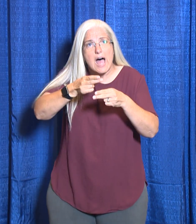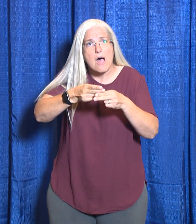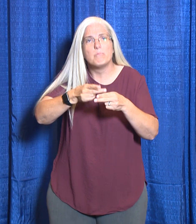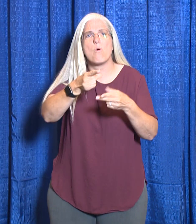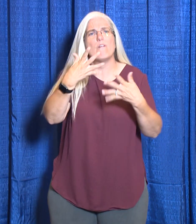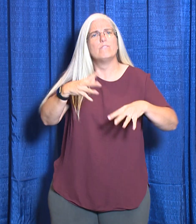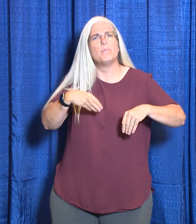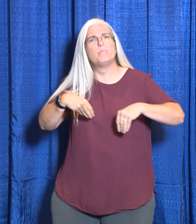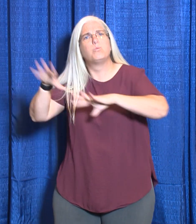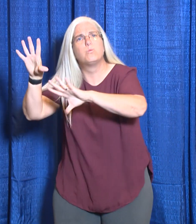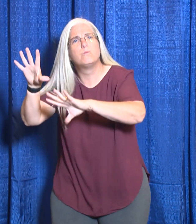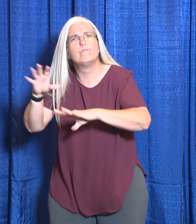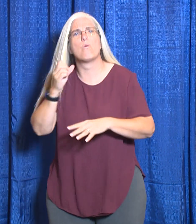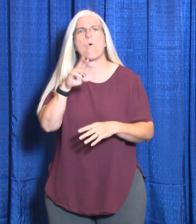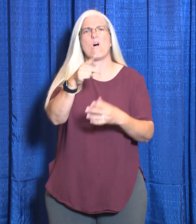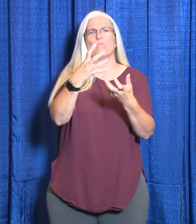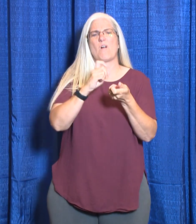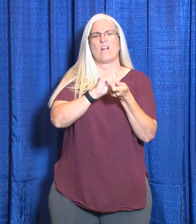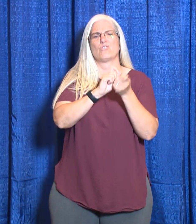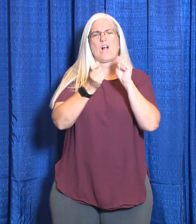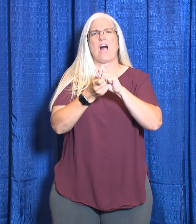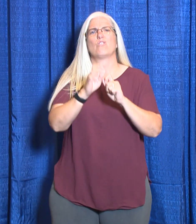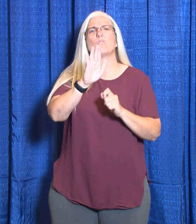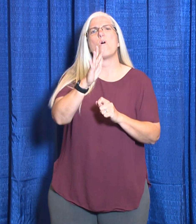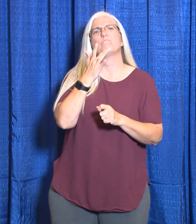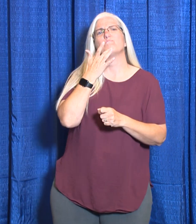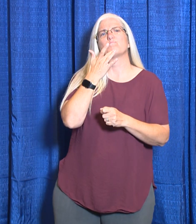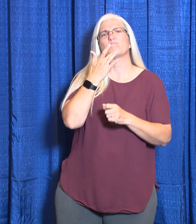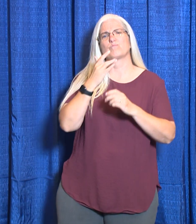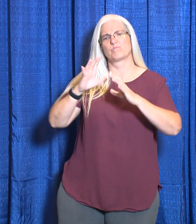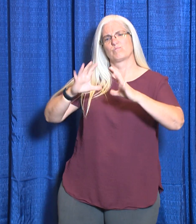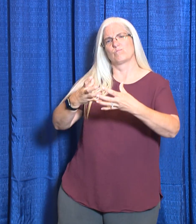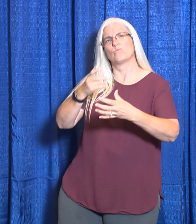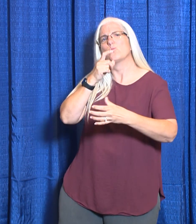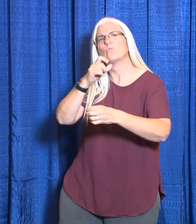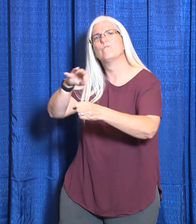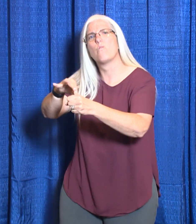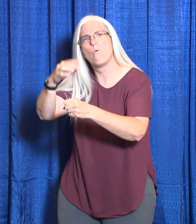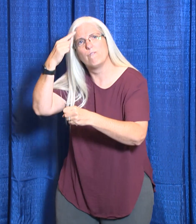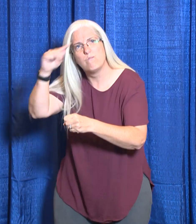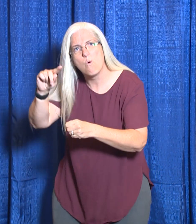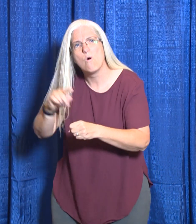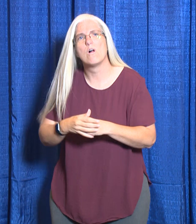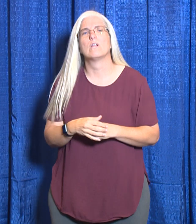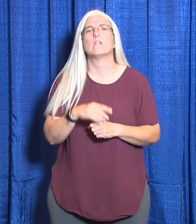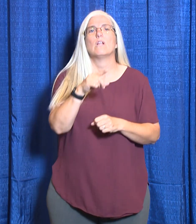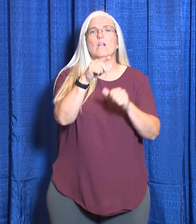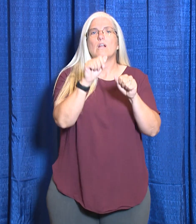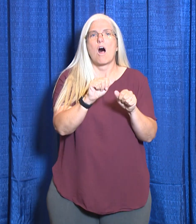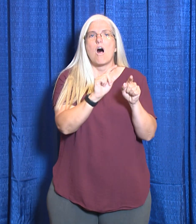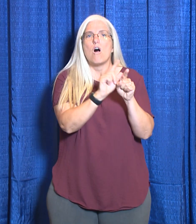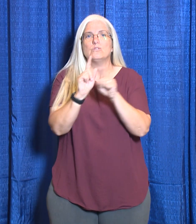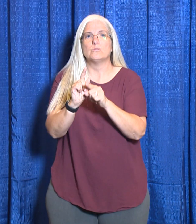C. have changed your name, D. have moved, or E. want to change your political party